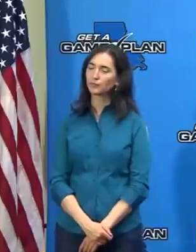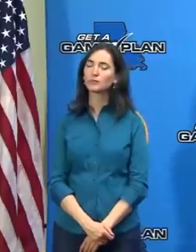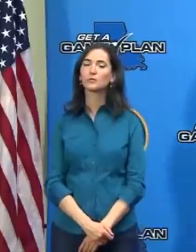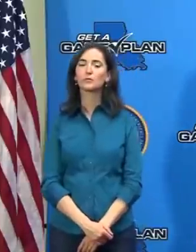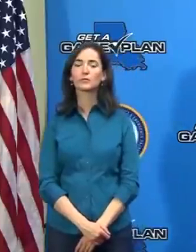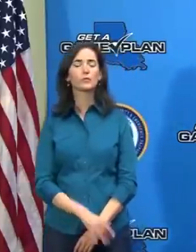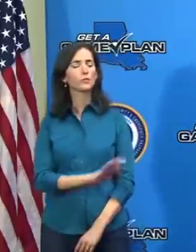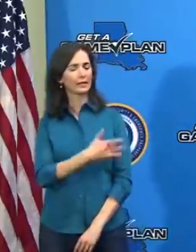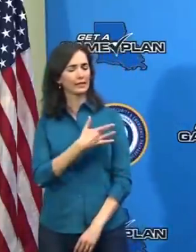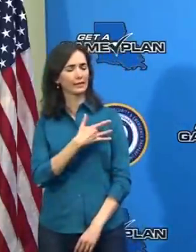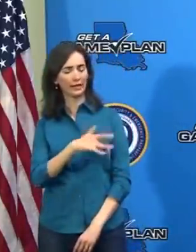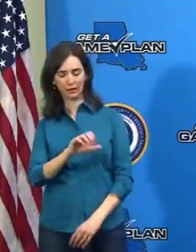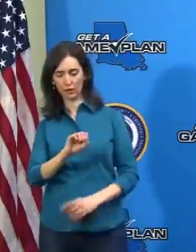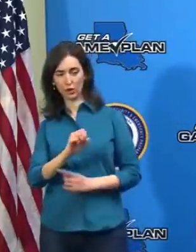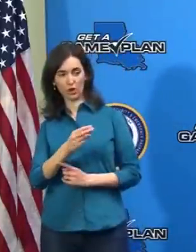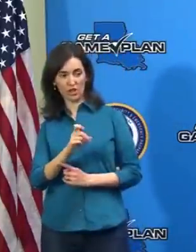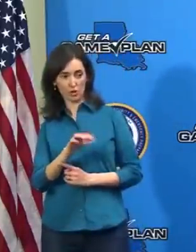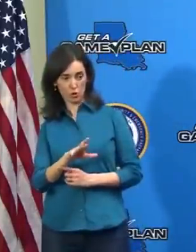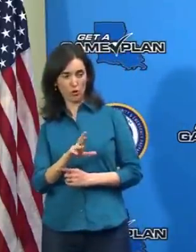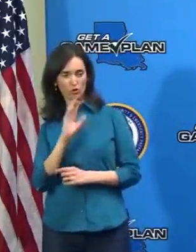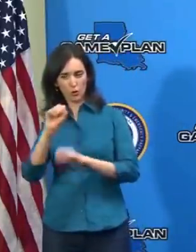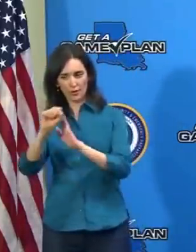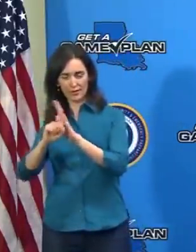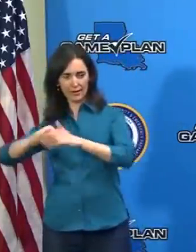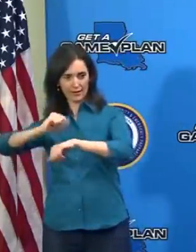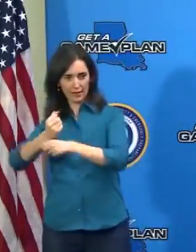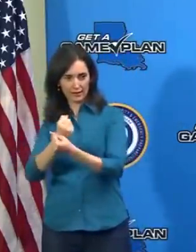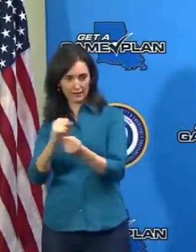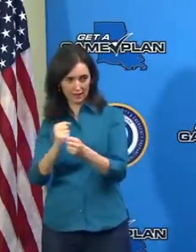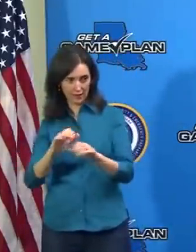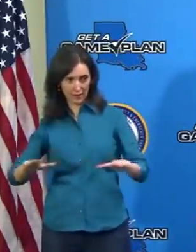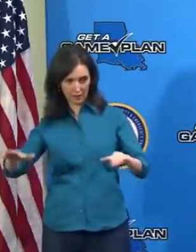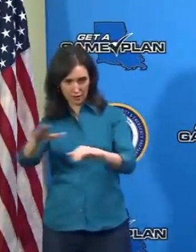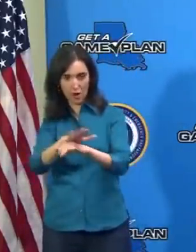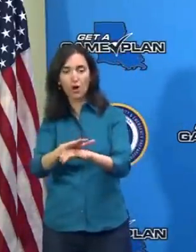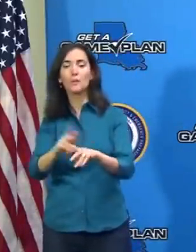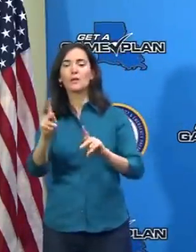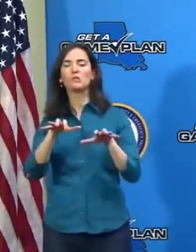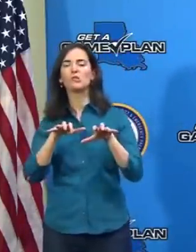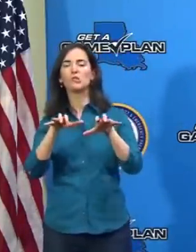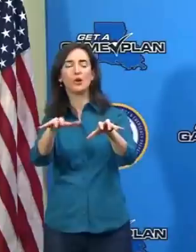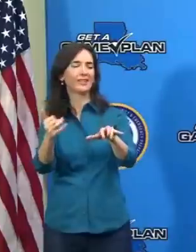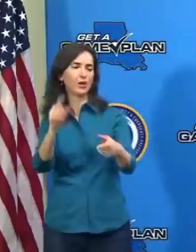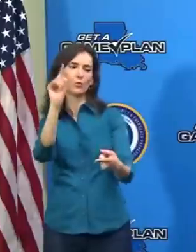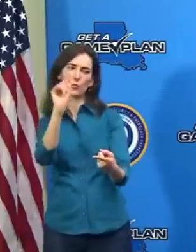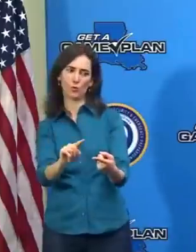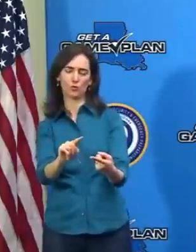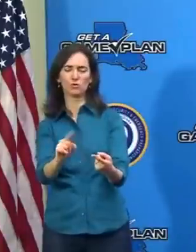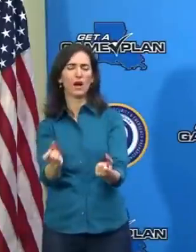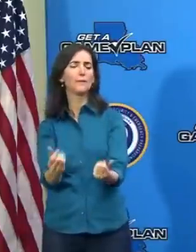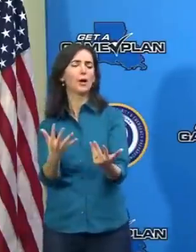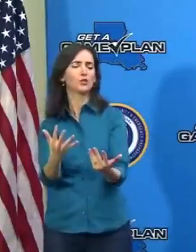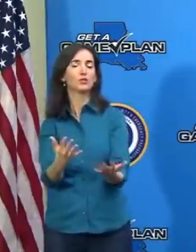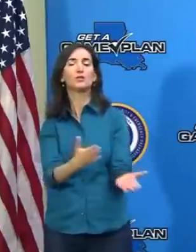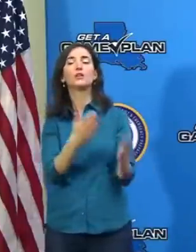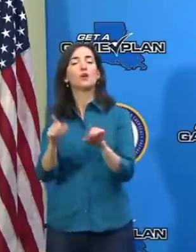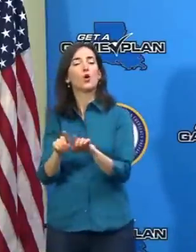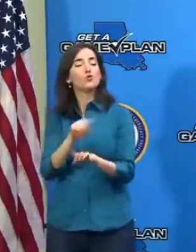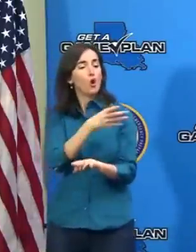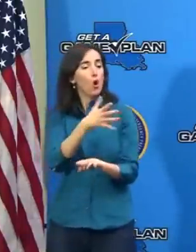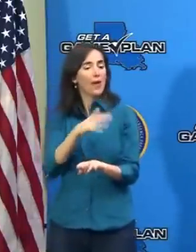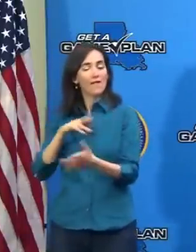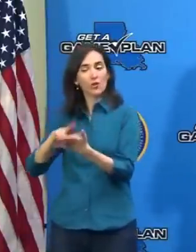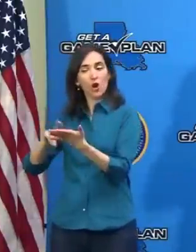but can you give a reference to how much? And do you guys have a number in terms of contracts you have for hotels and where you